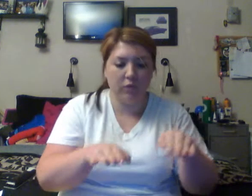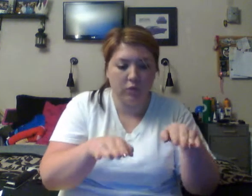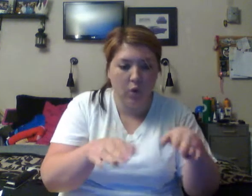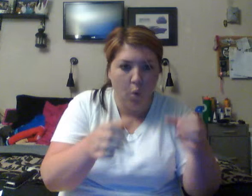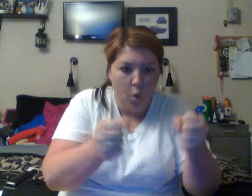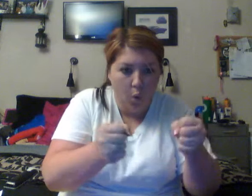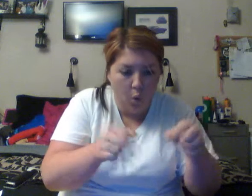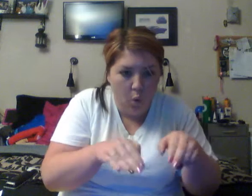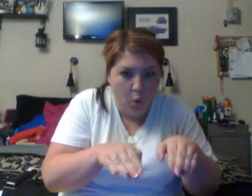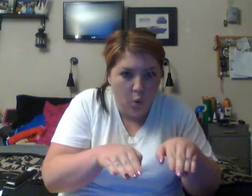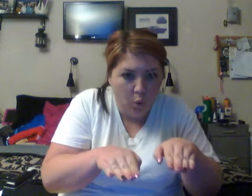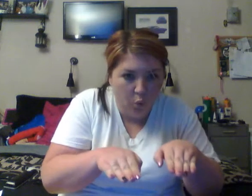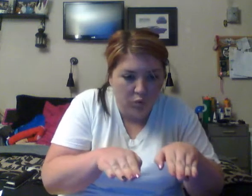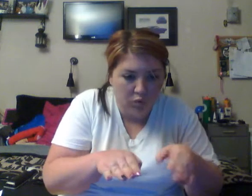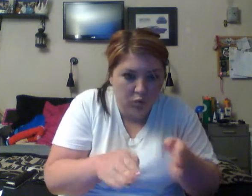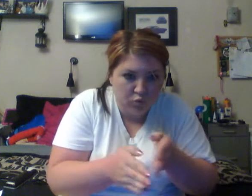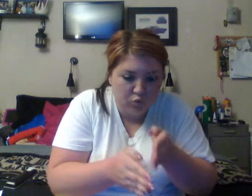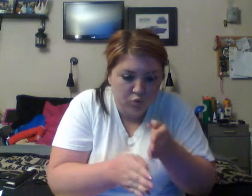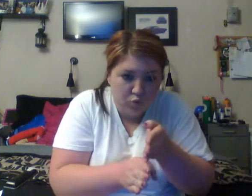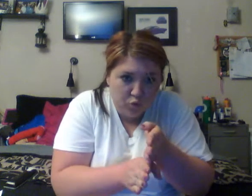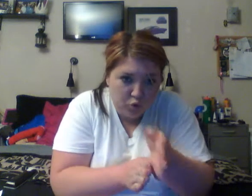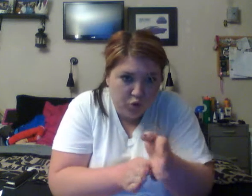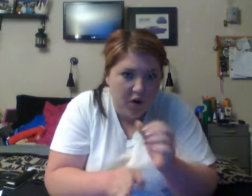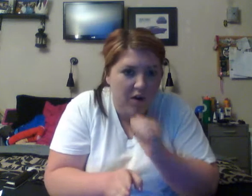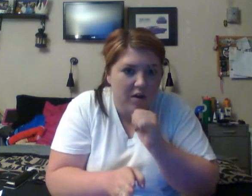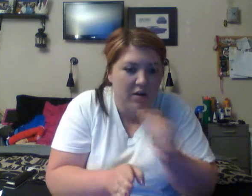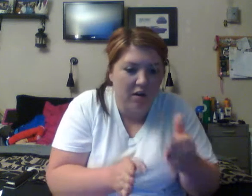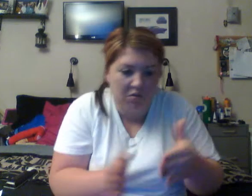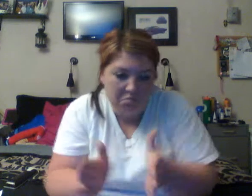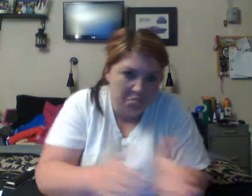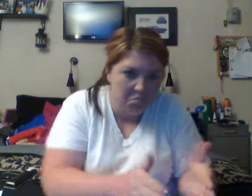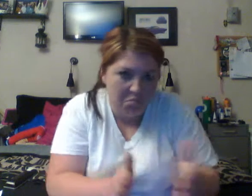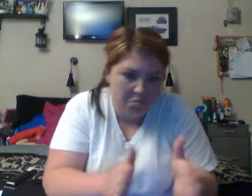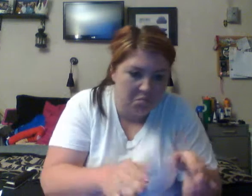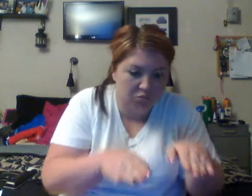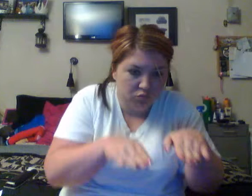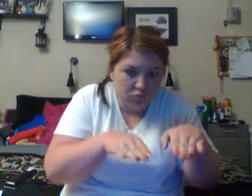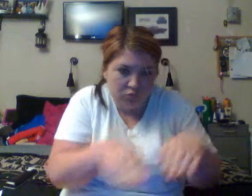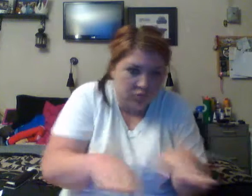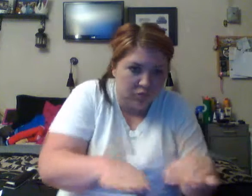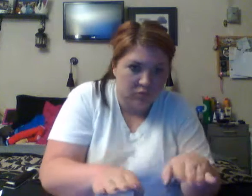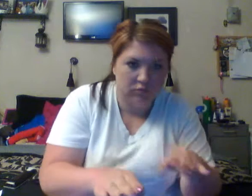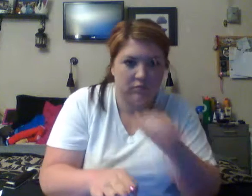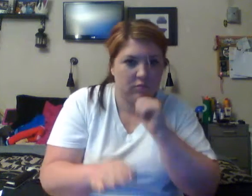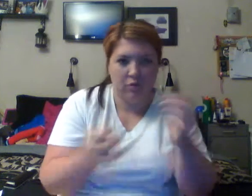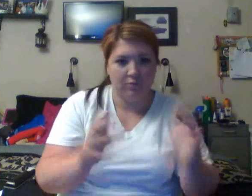fabric won't be crooked and lines everywhere and it's sewn incorrectly. So you don't have to worry too much about